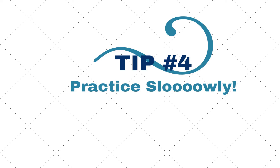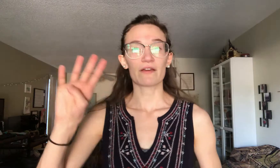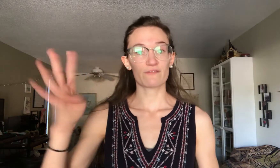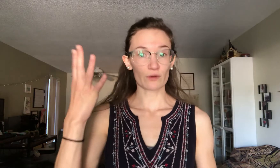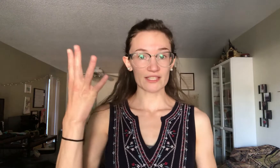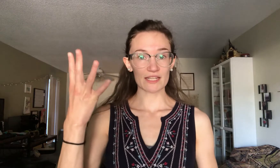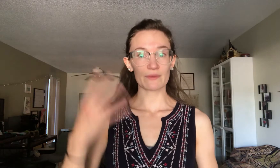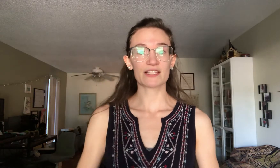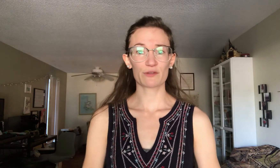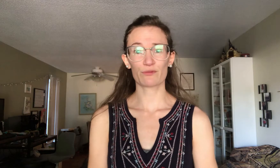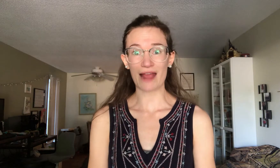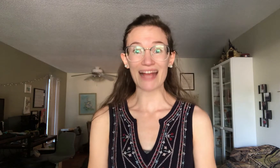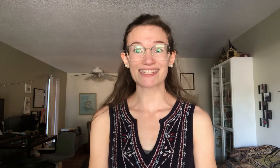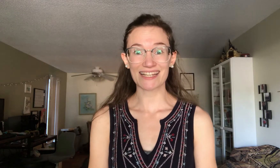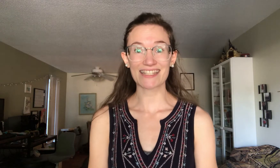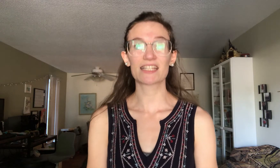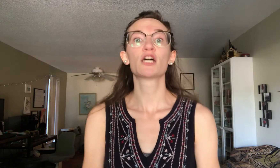My fourth tip is to practice